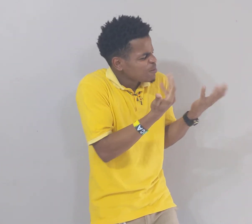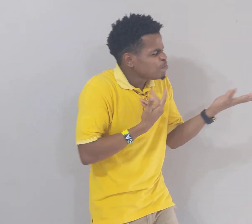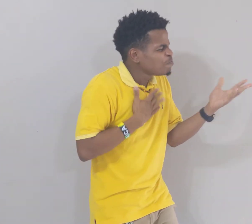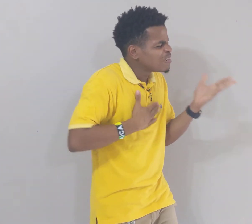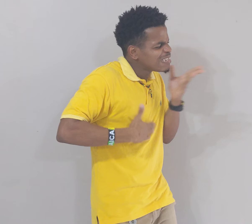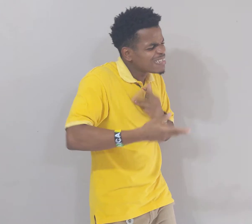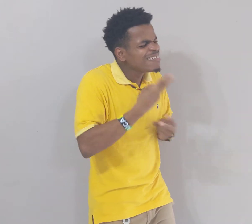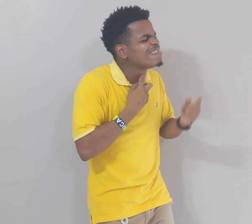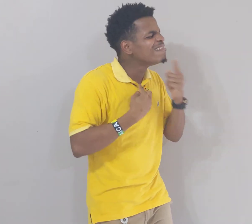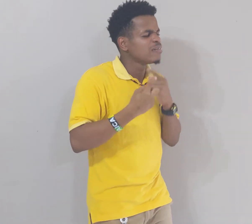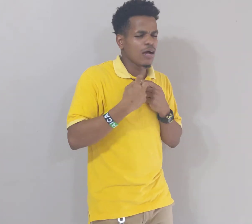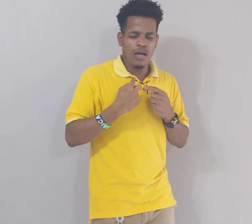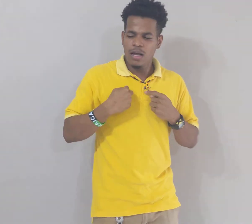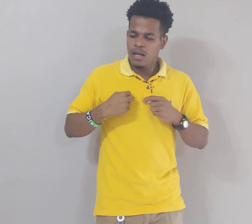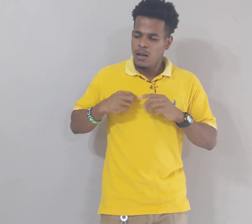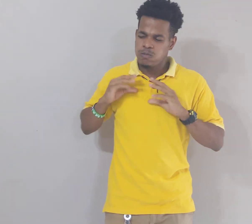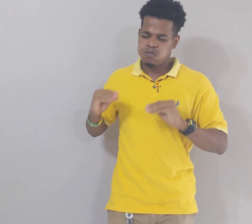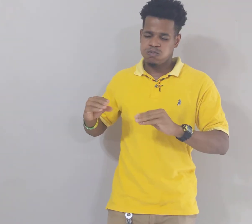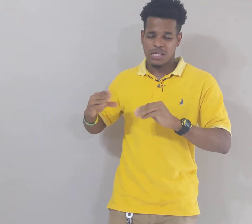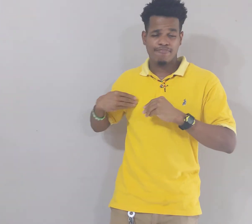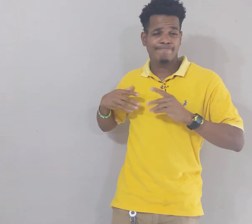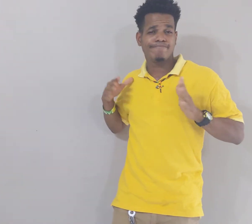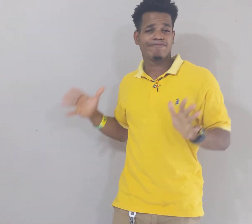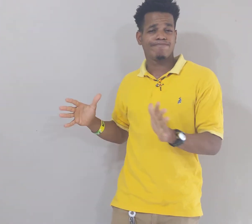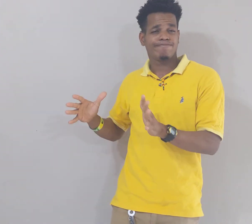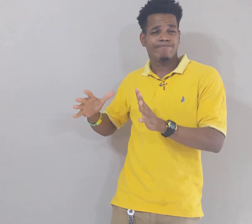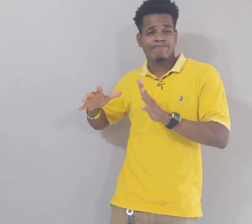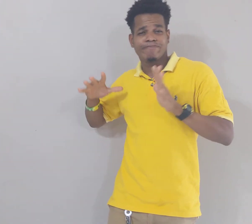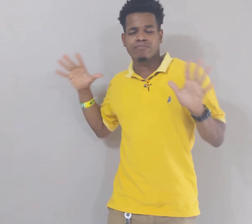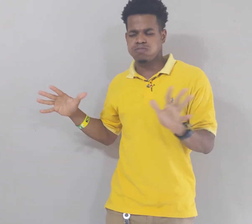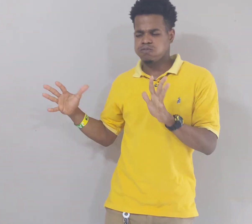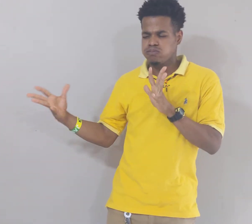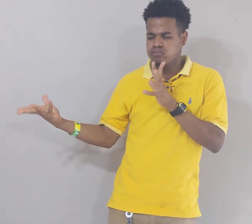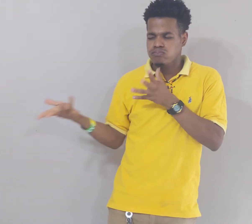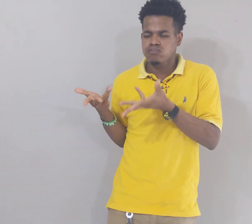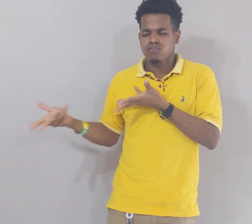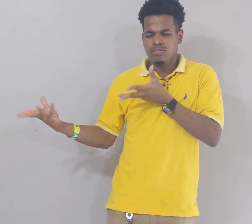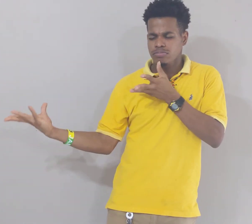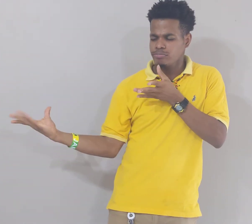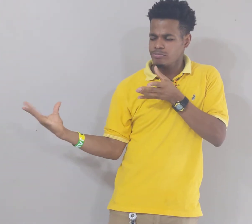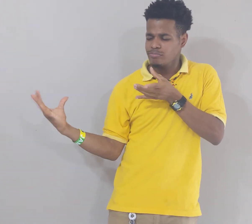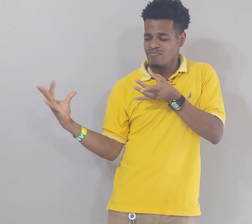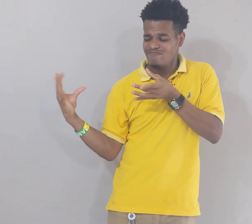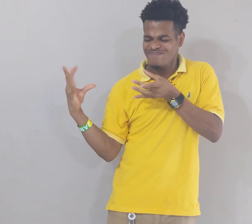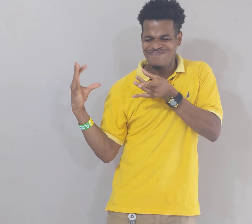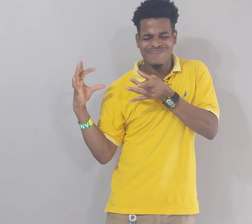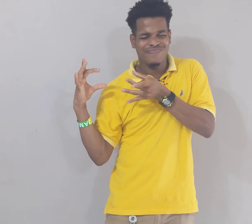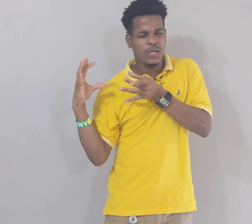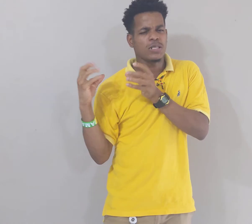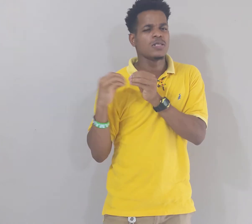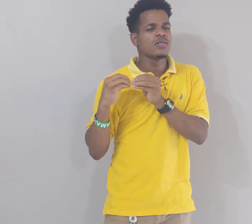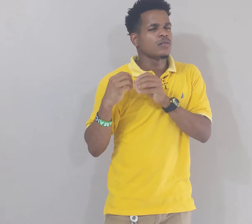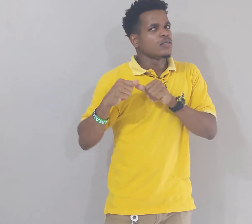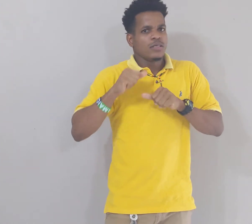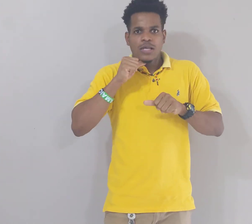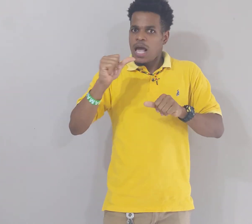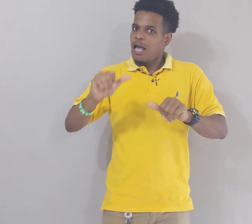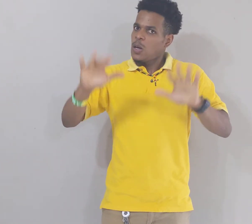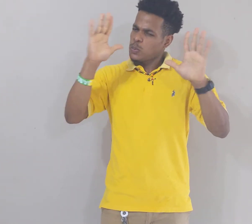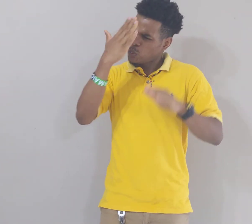He was just expressing how he was hungry to learn more. And I was excited to encourage him and share with him. And I could see